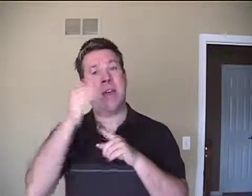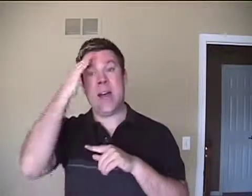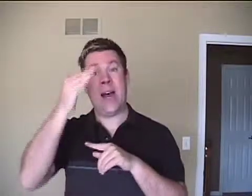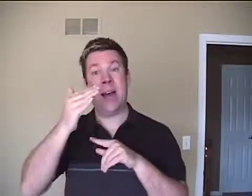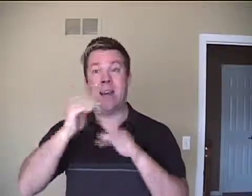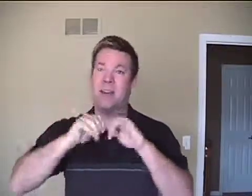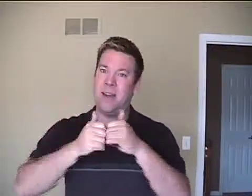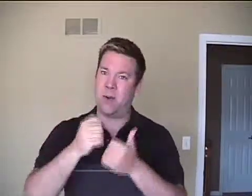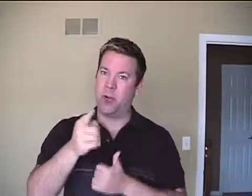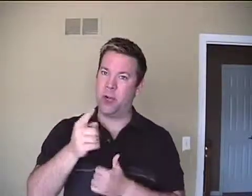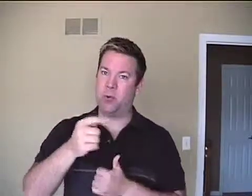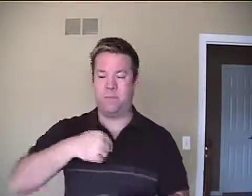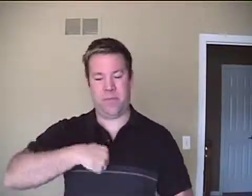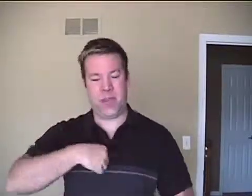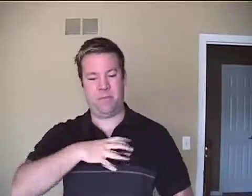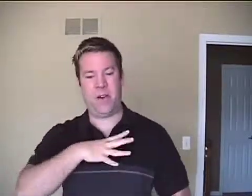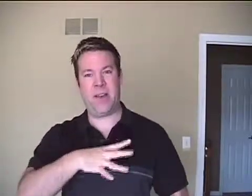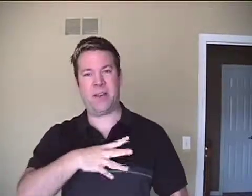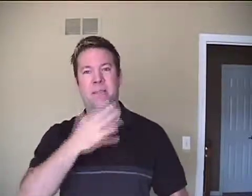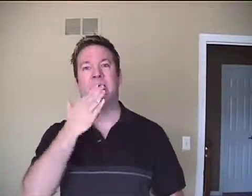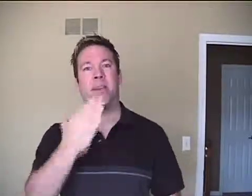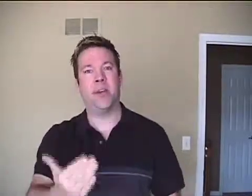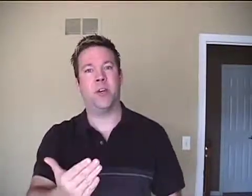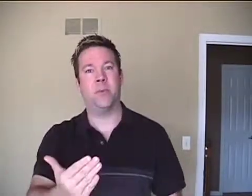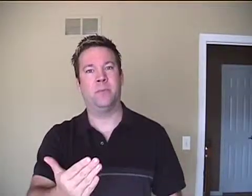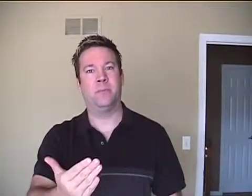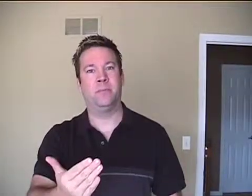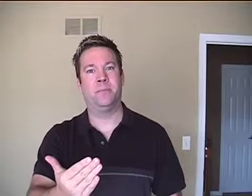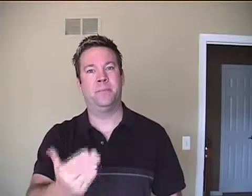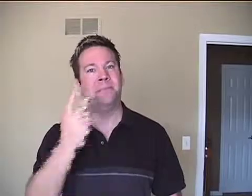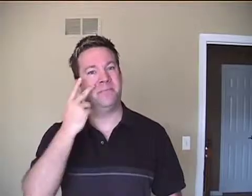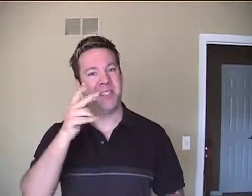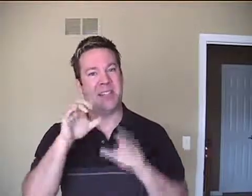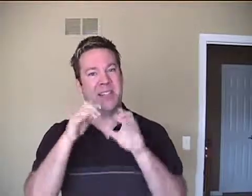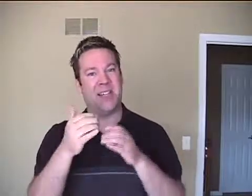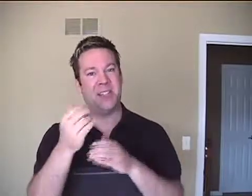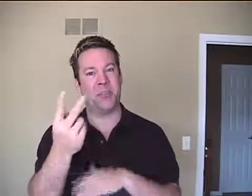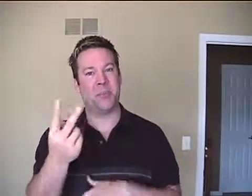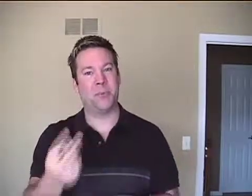to say hi. How are you? I'm fine. Thank you. See you in class 2.